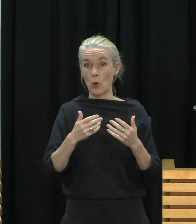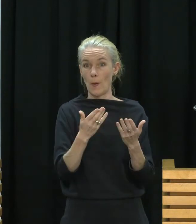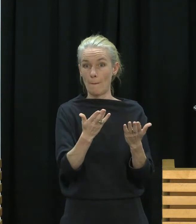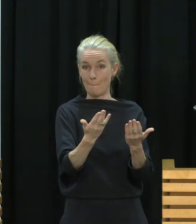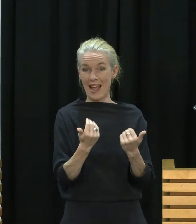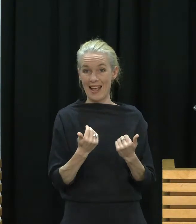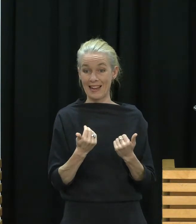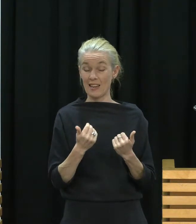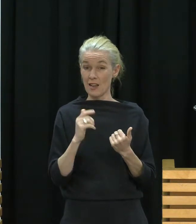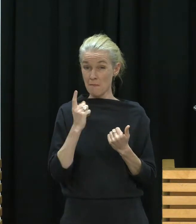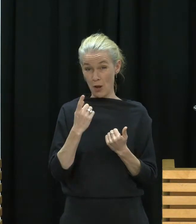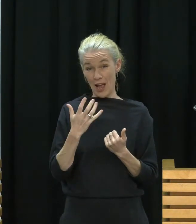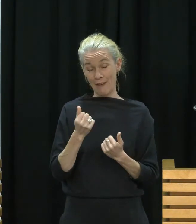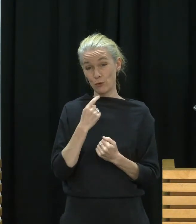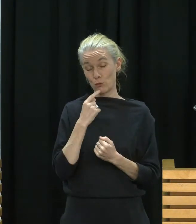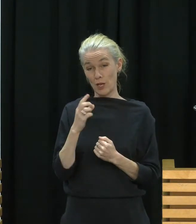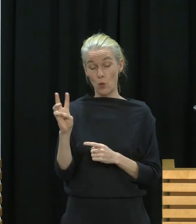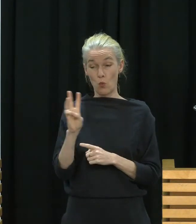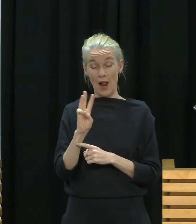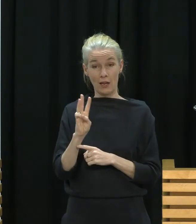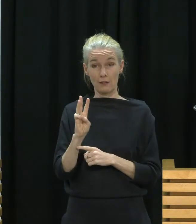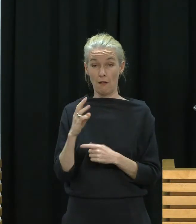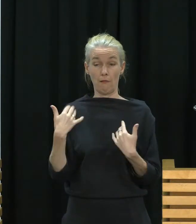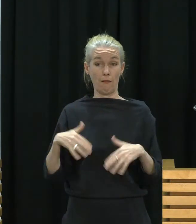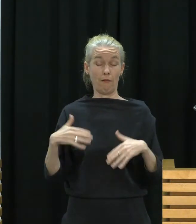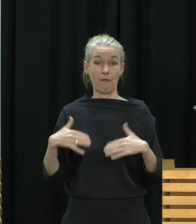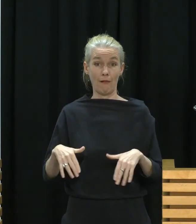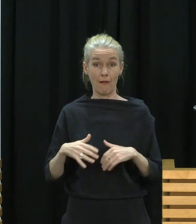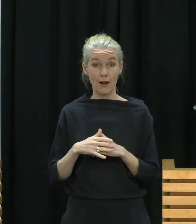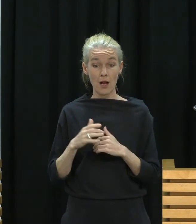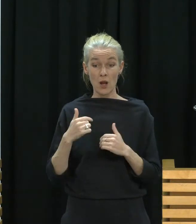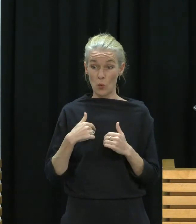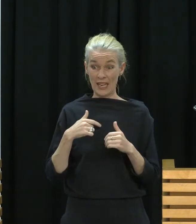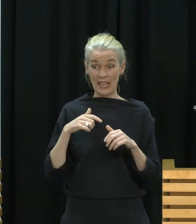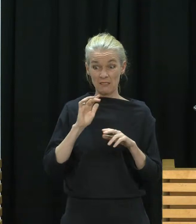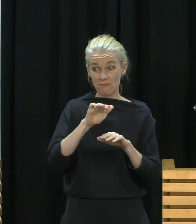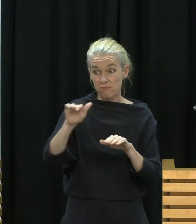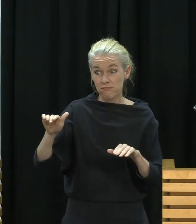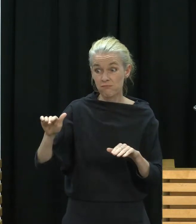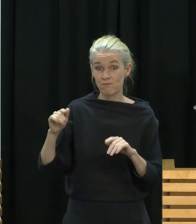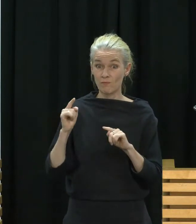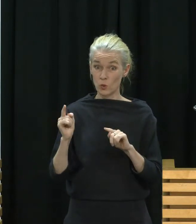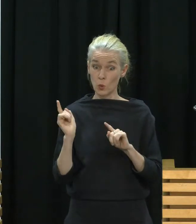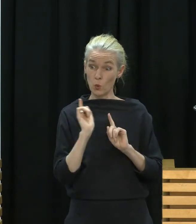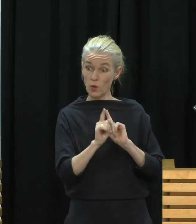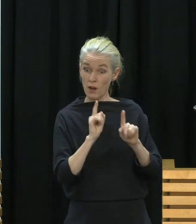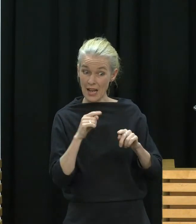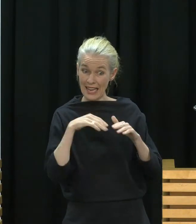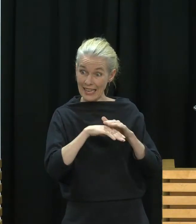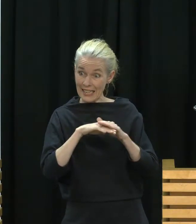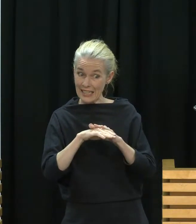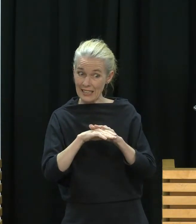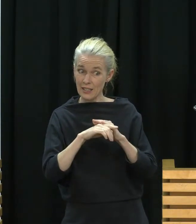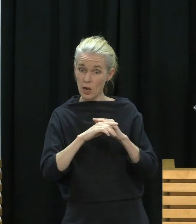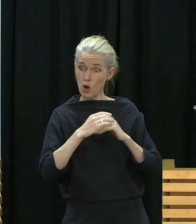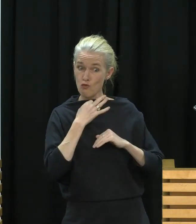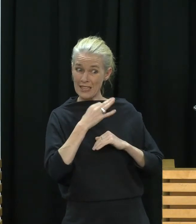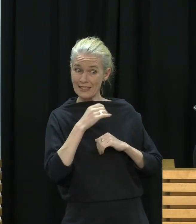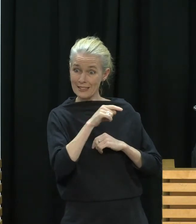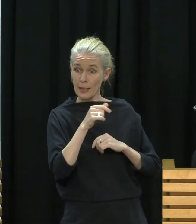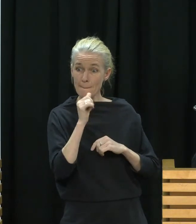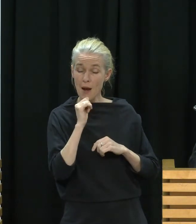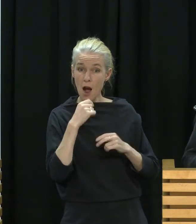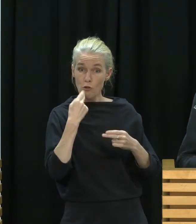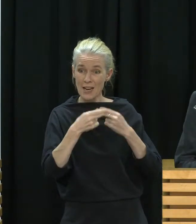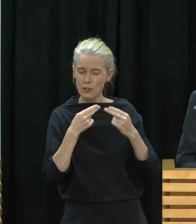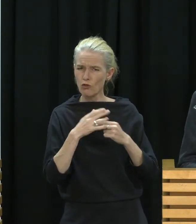And remembering that the critical thing here is isolation. The test is of course helpful, but the fact that people are isolating, and